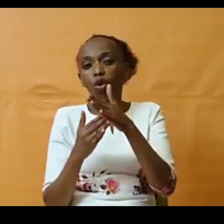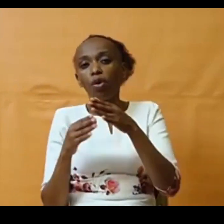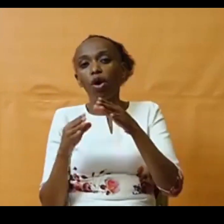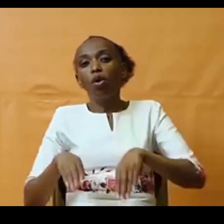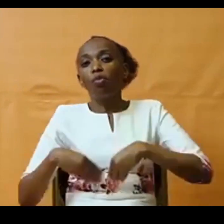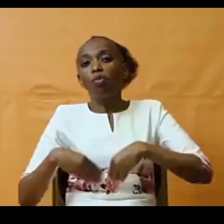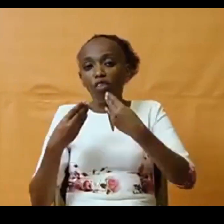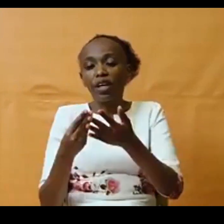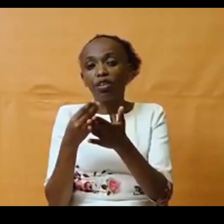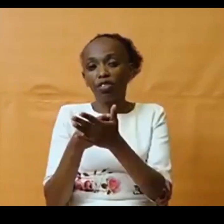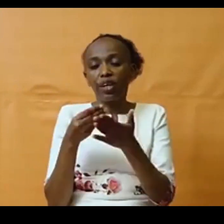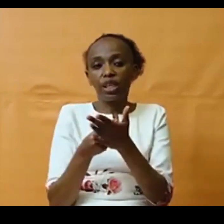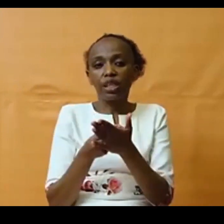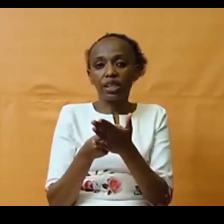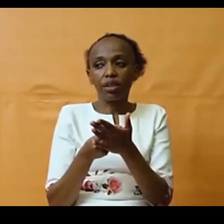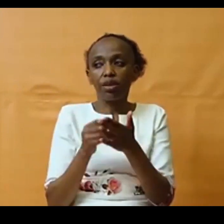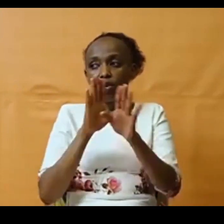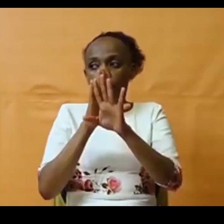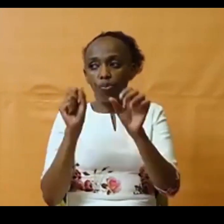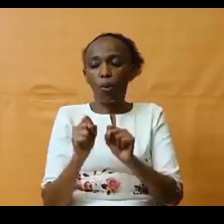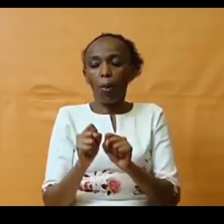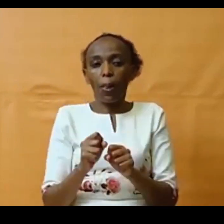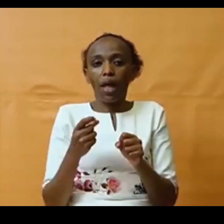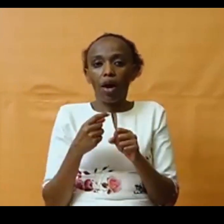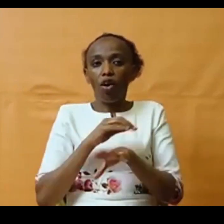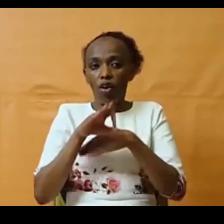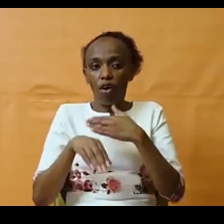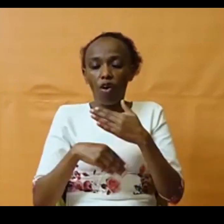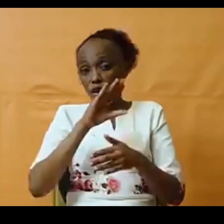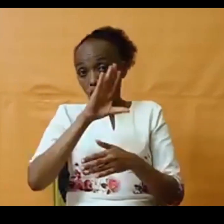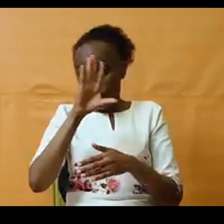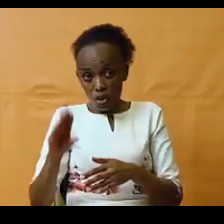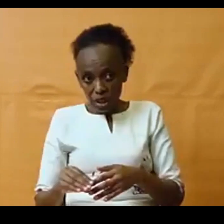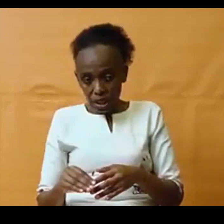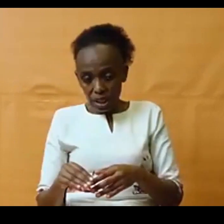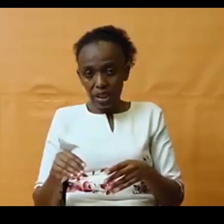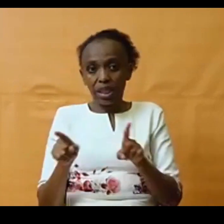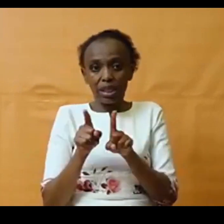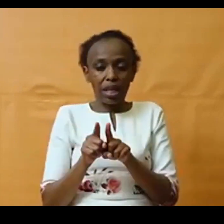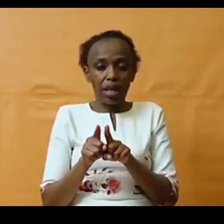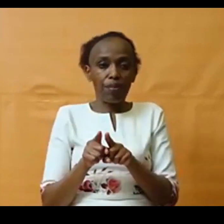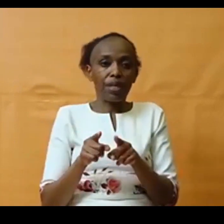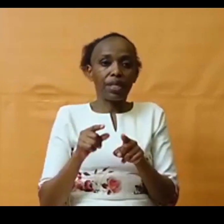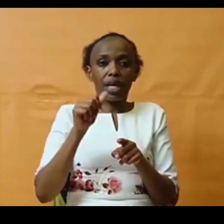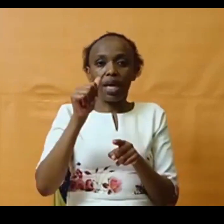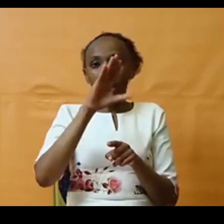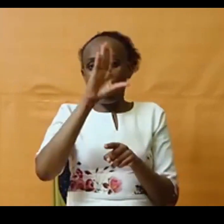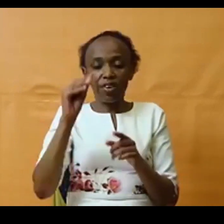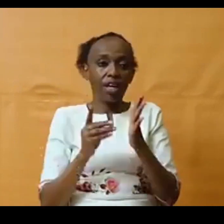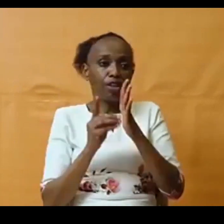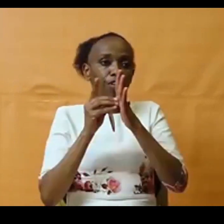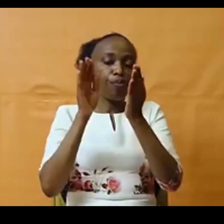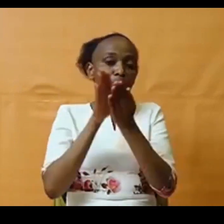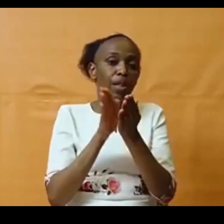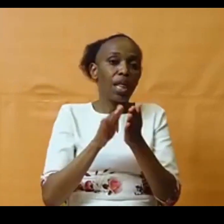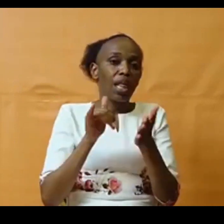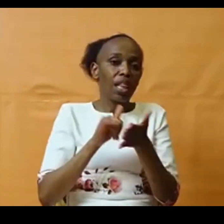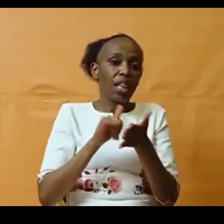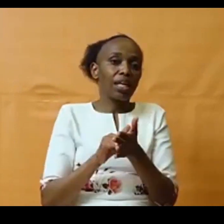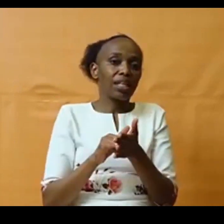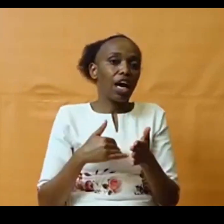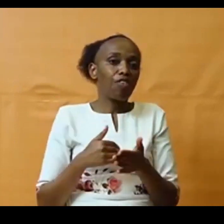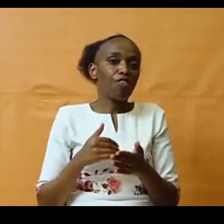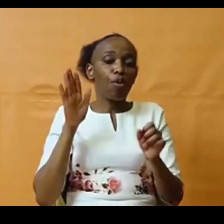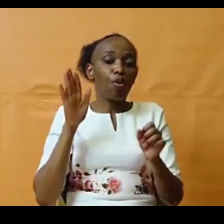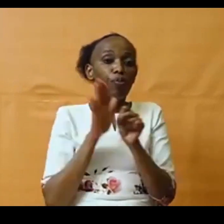for infrastructure. Well, on our continent, it's really the African Development Bank, which has fulfilled that role most importantly since